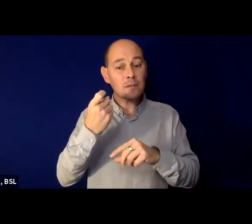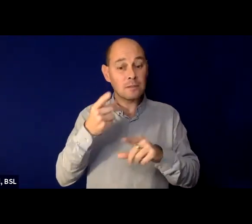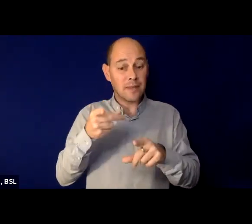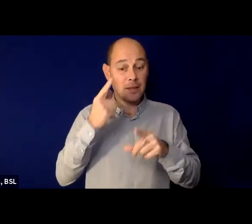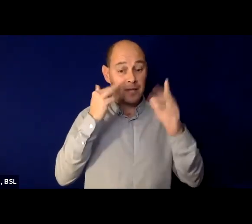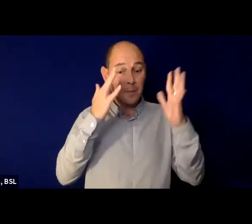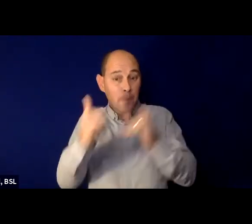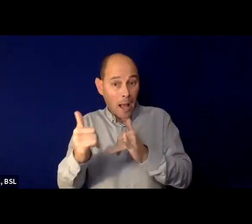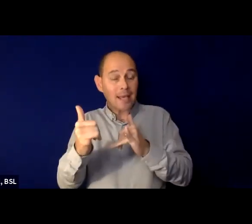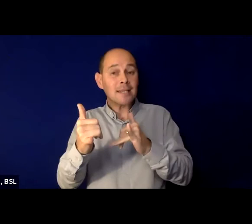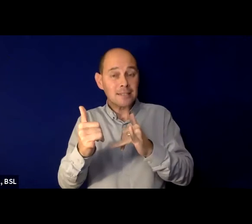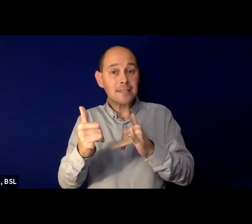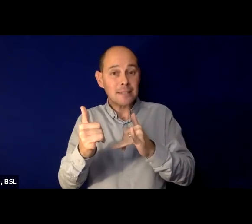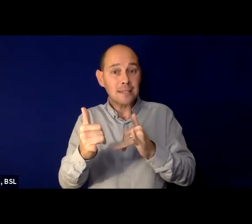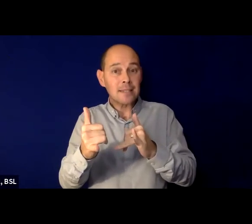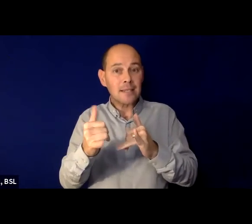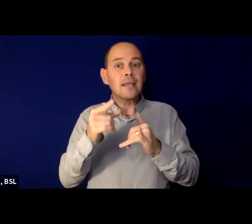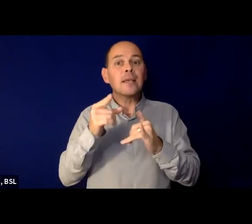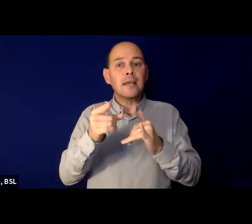and exercising the